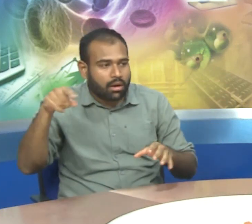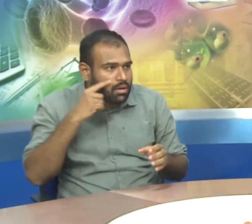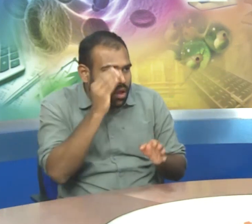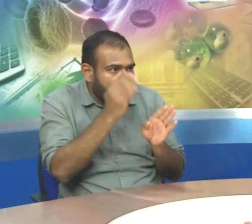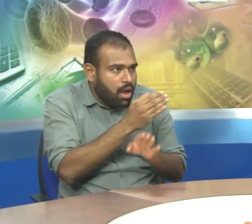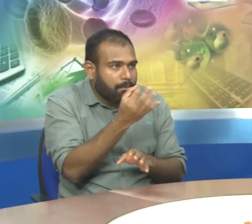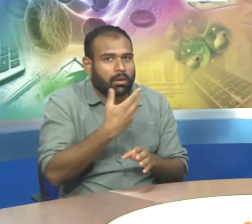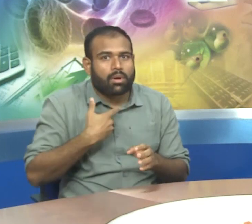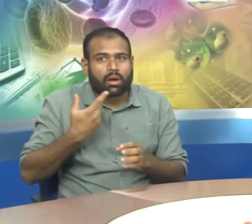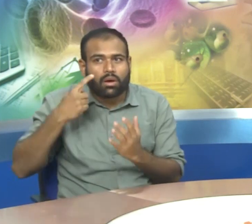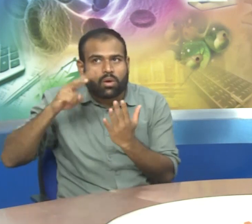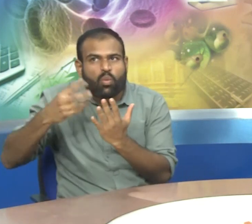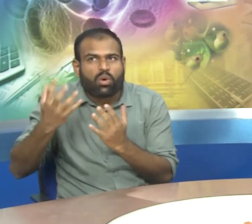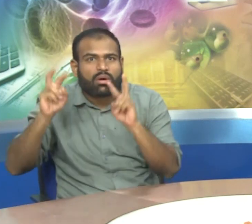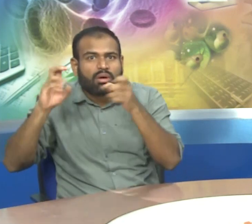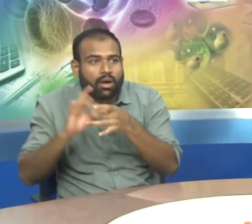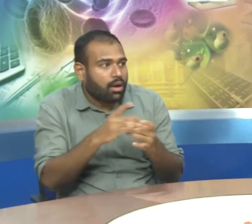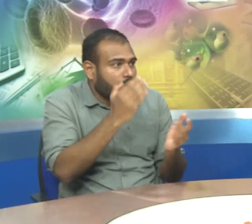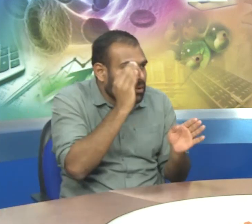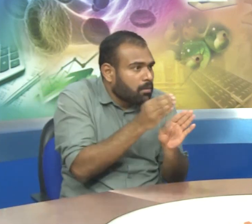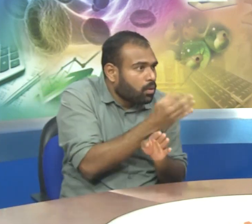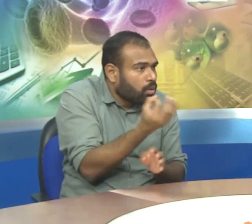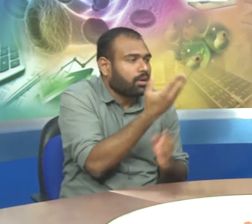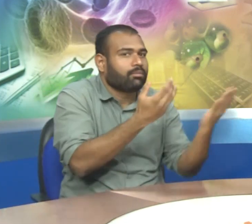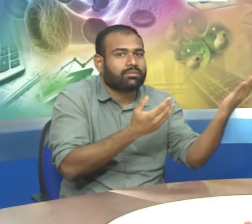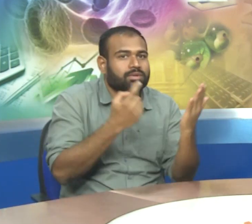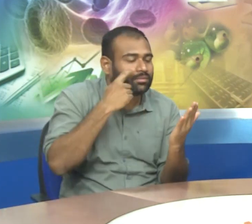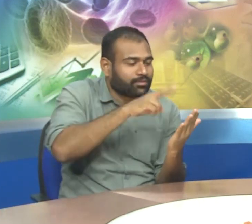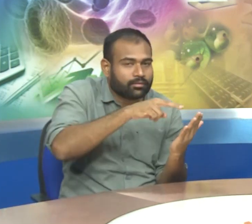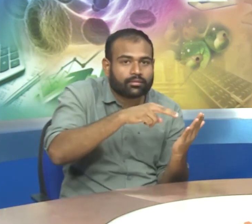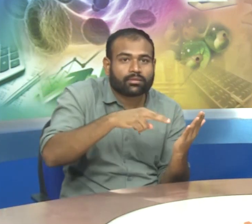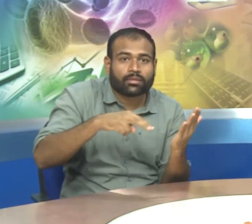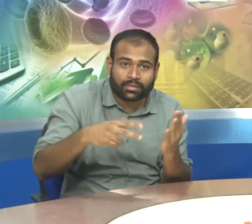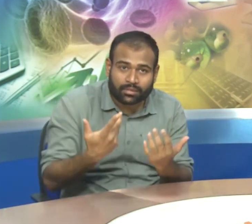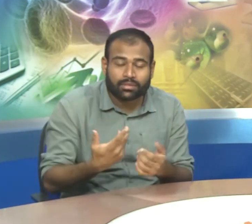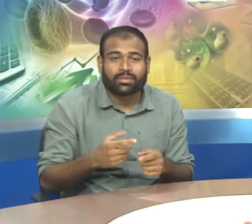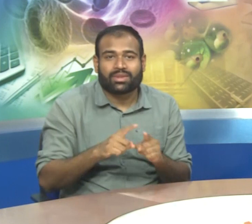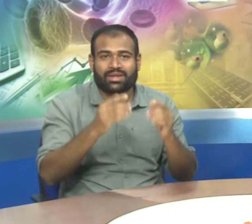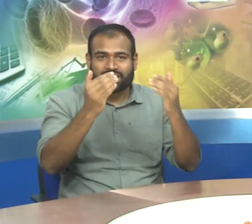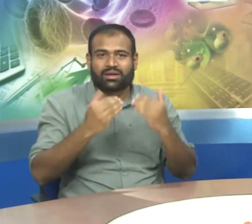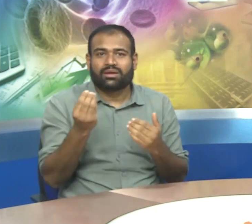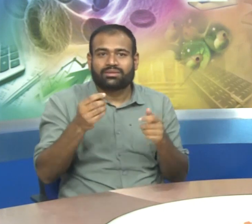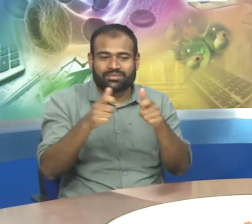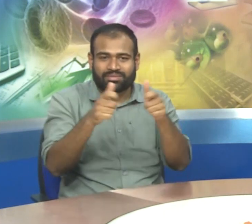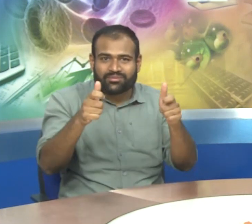service, which is the content by journal service. And then also there is a selective dissemination